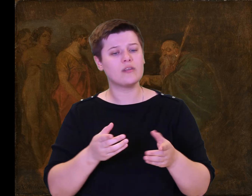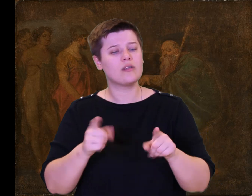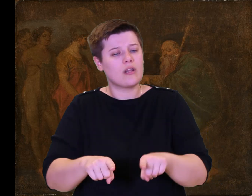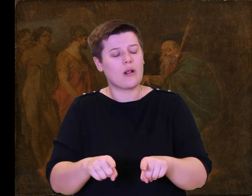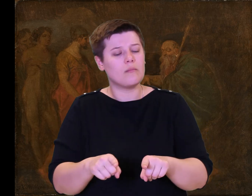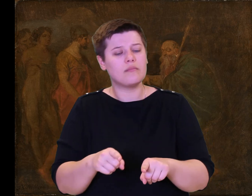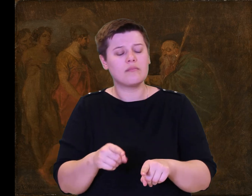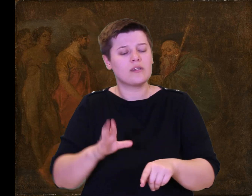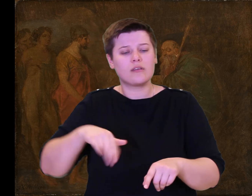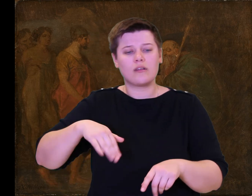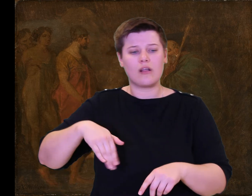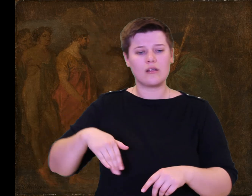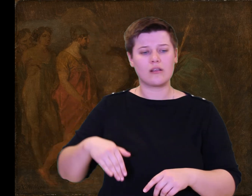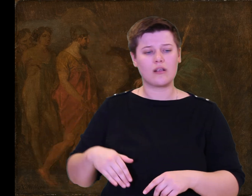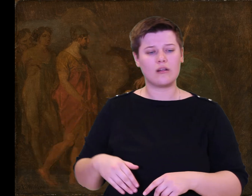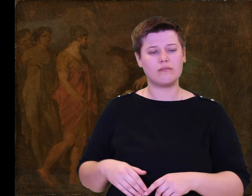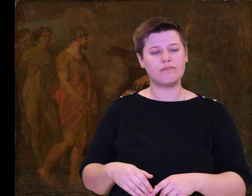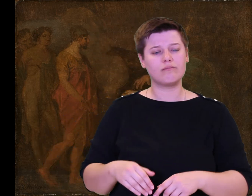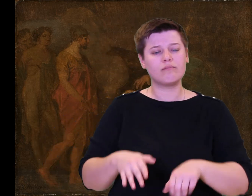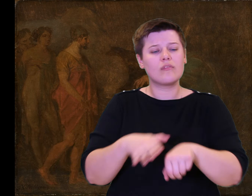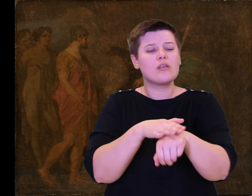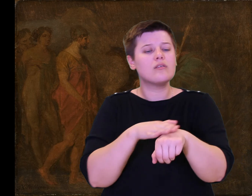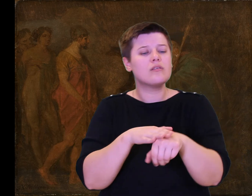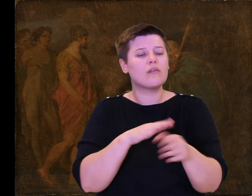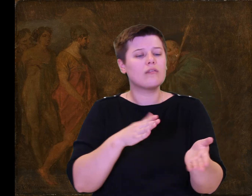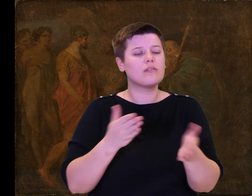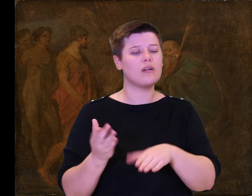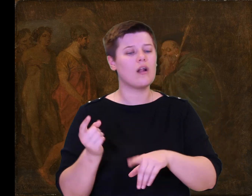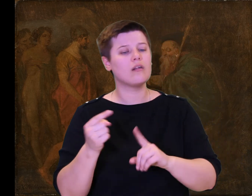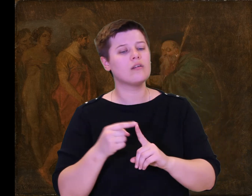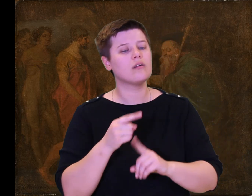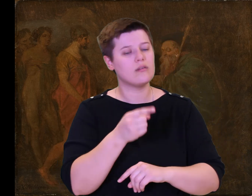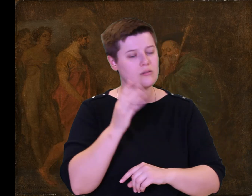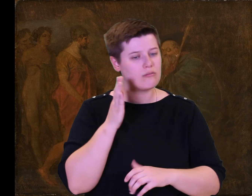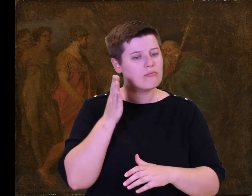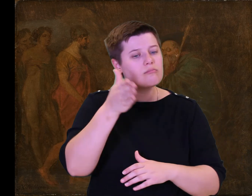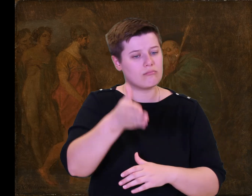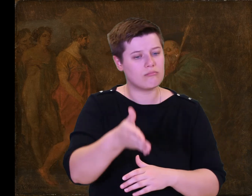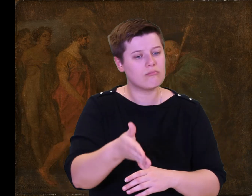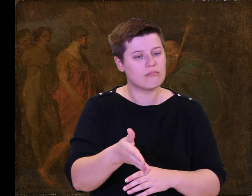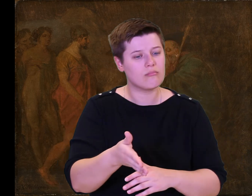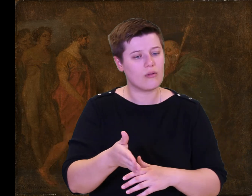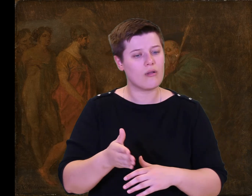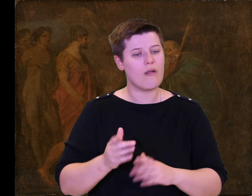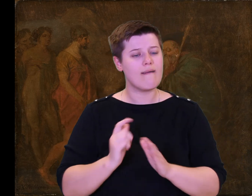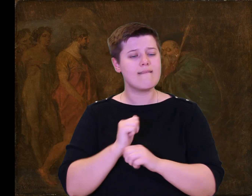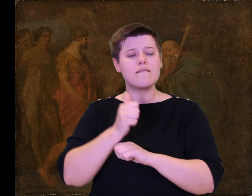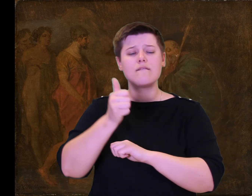on your journey home, you may still get to Ithaca, despite great